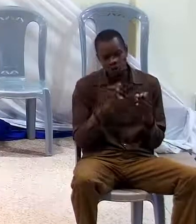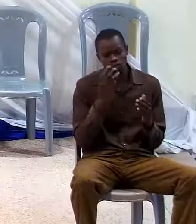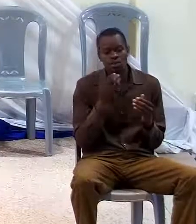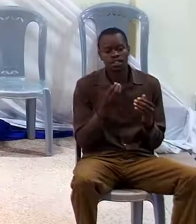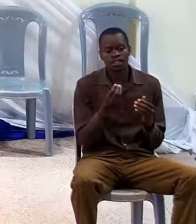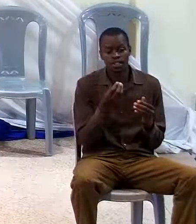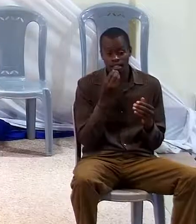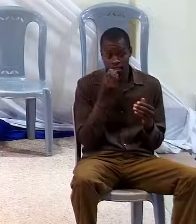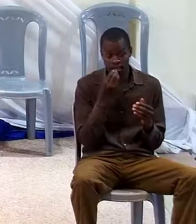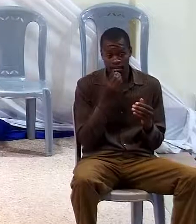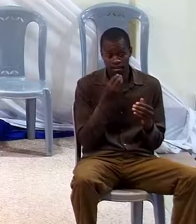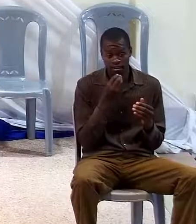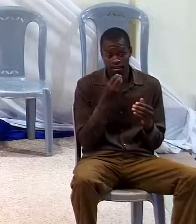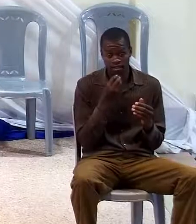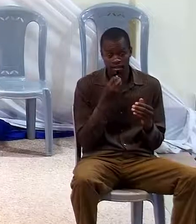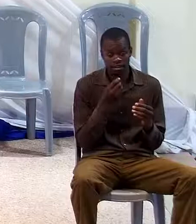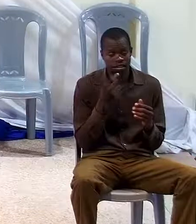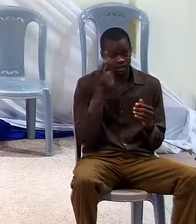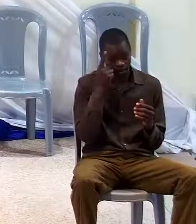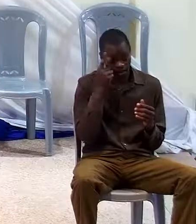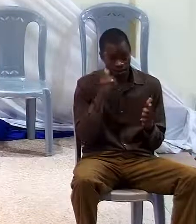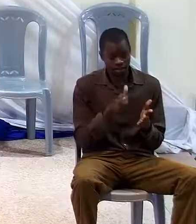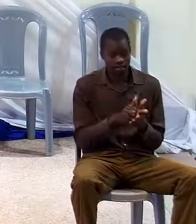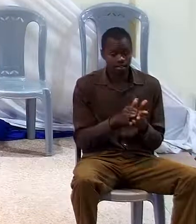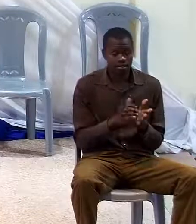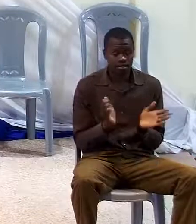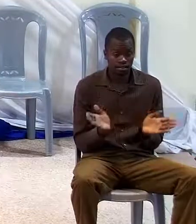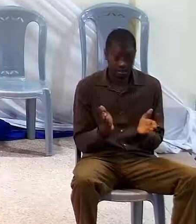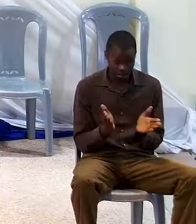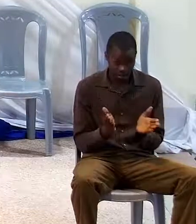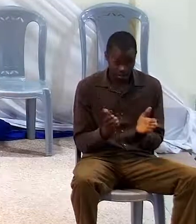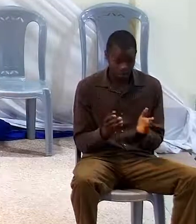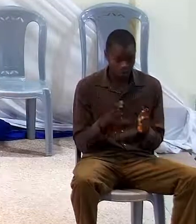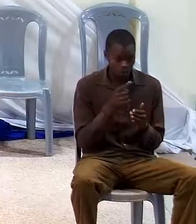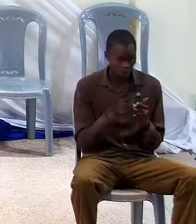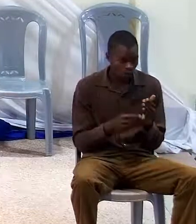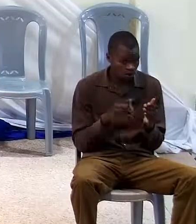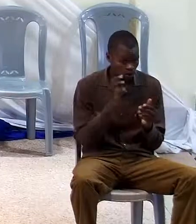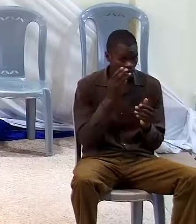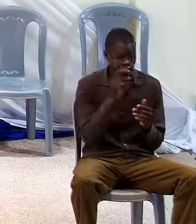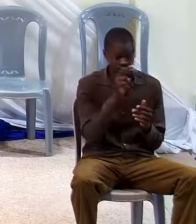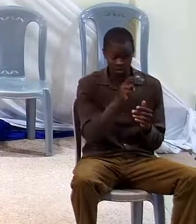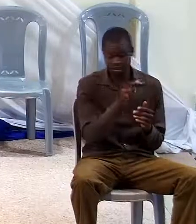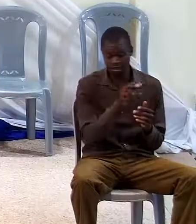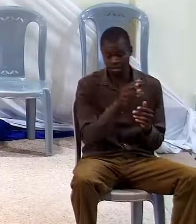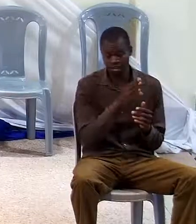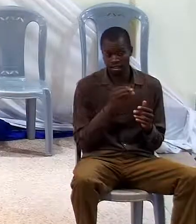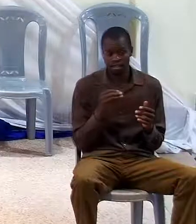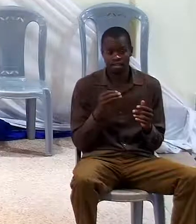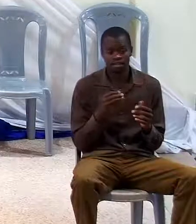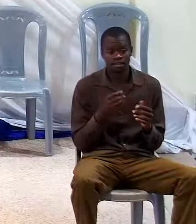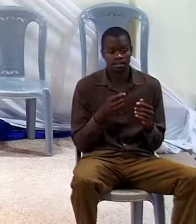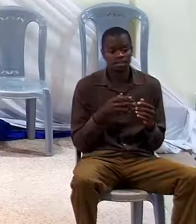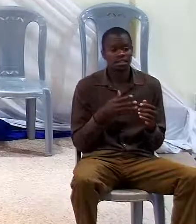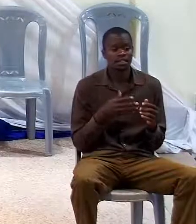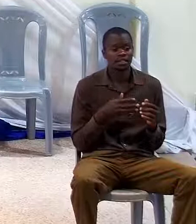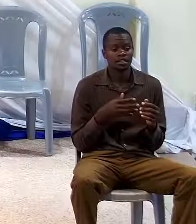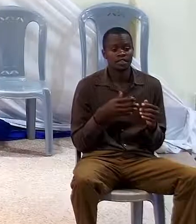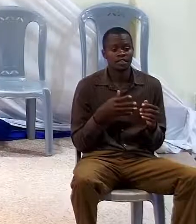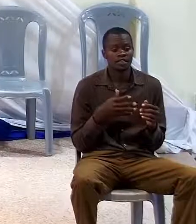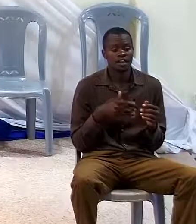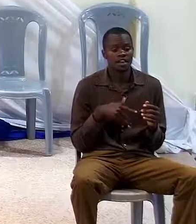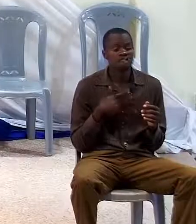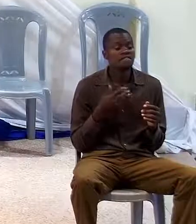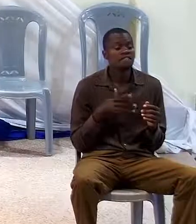is influenced by what we see, it is influenced by our emotions. The moment you can eat some